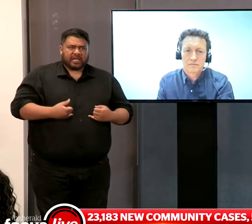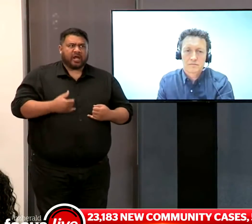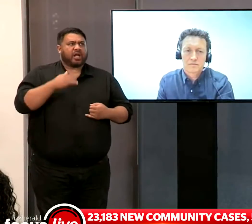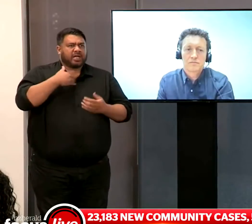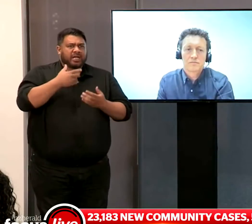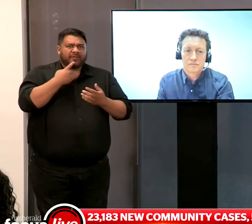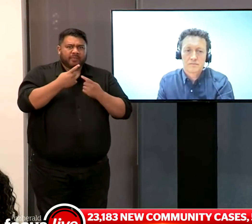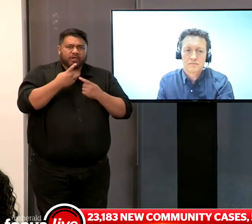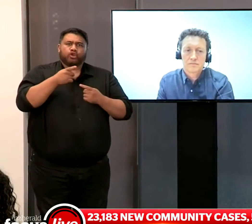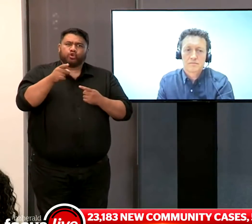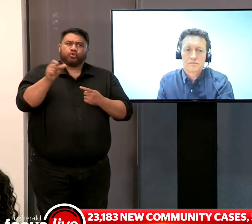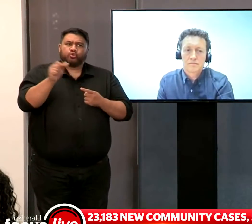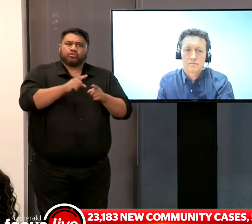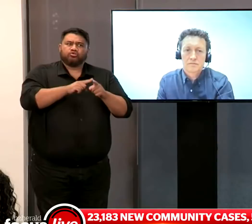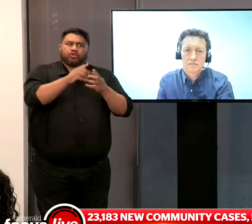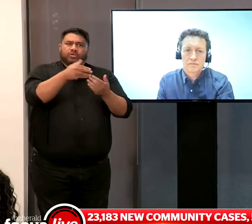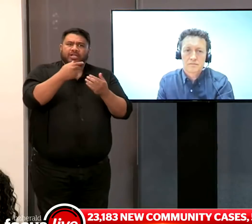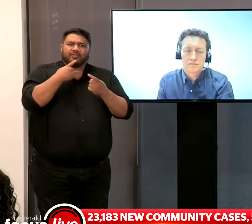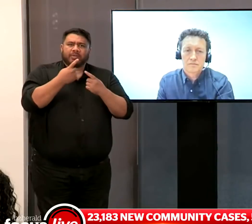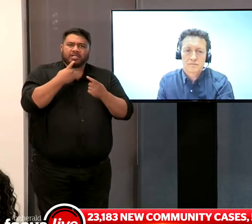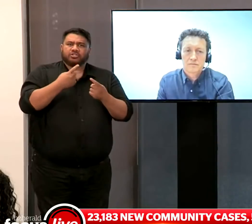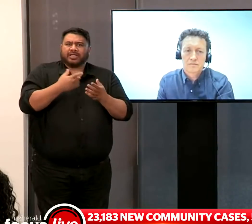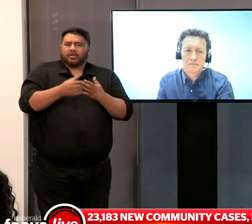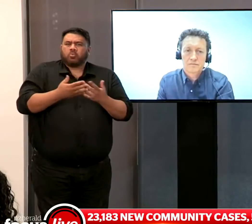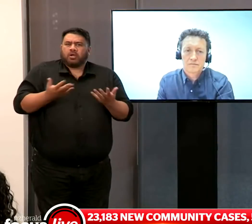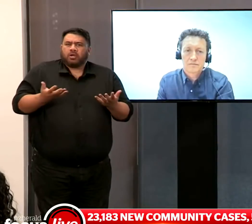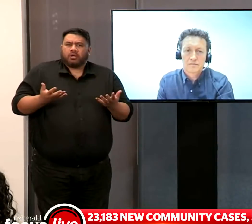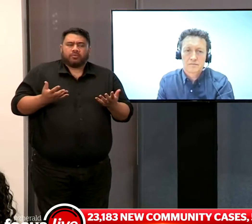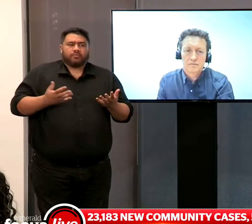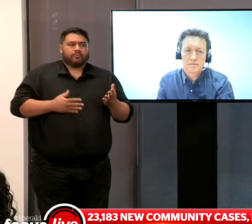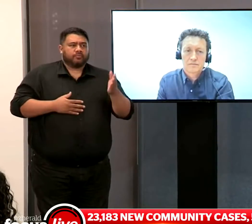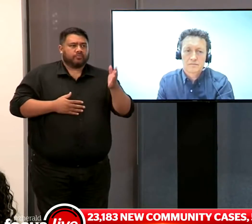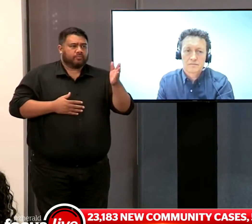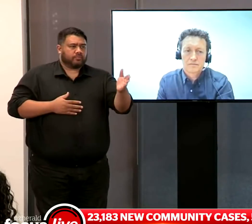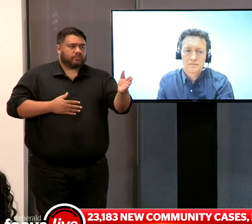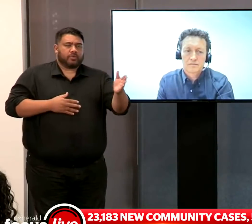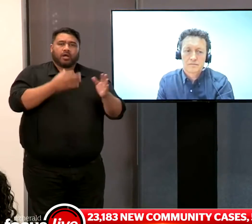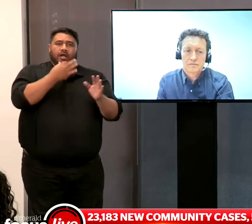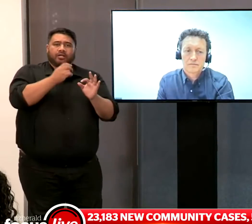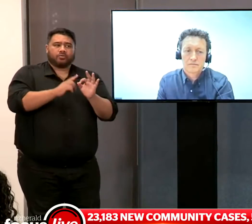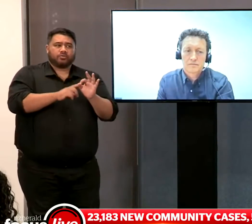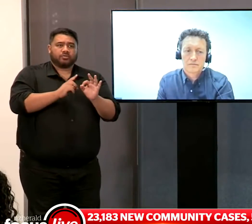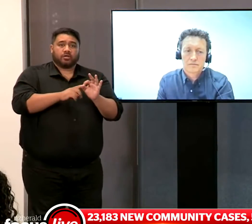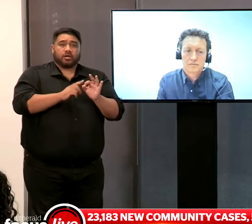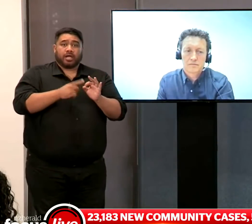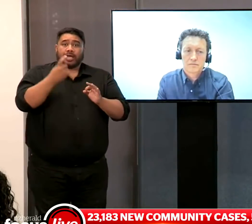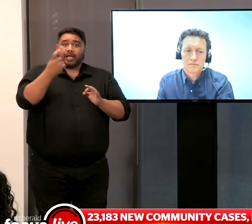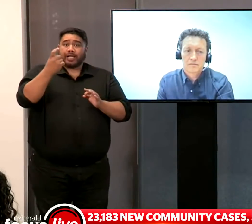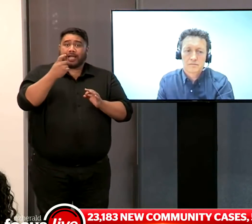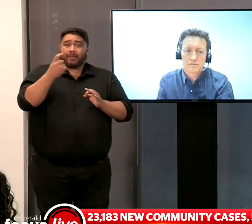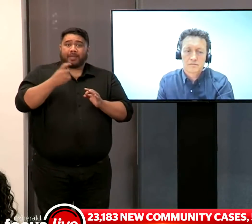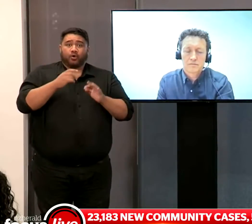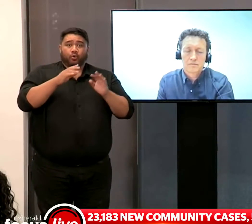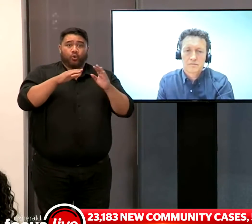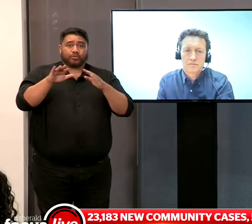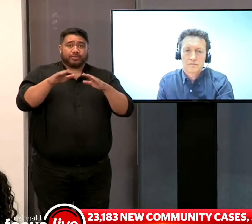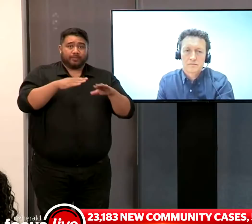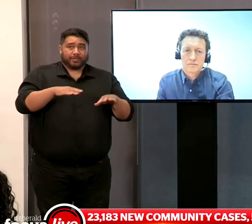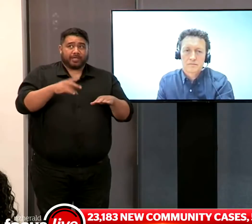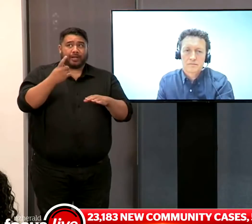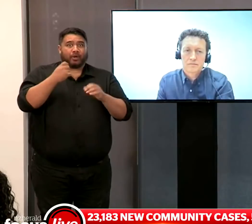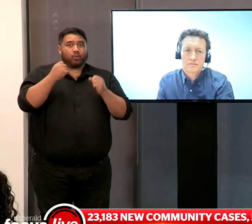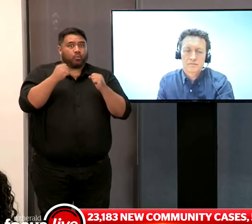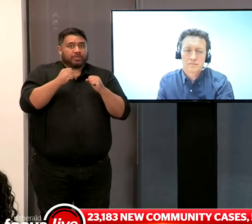so, whether they have heard or not. Are there any other final questions there? As we go into autumn and winter, there's other